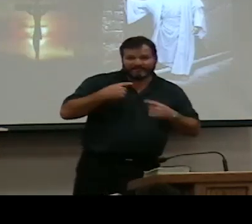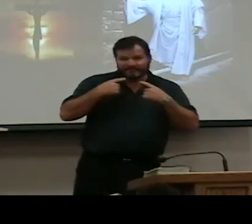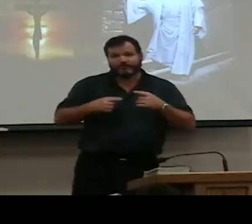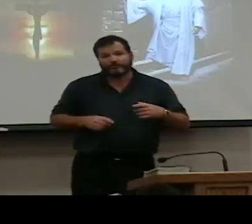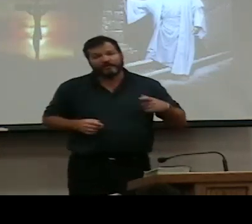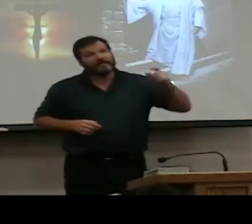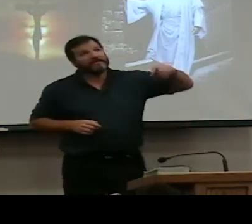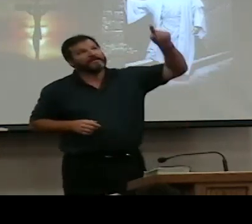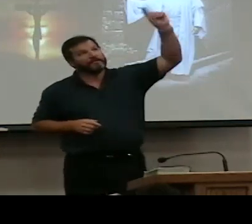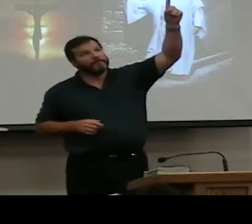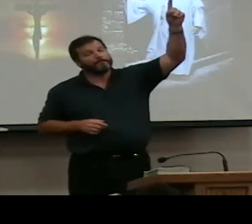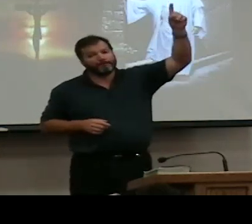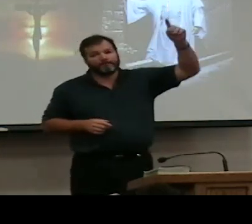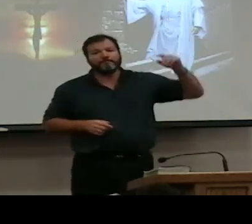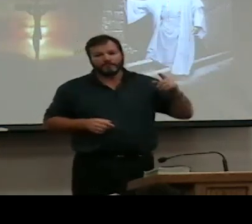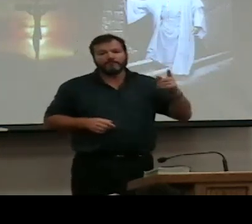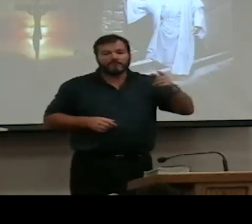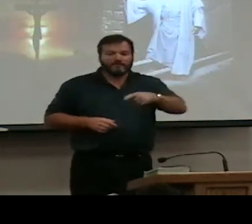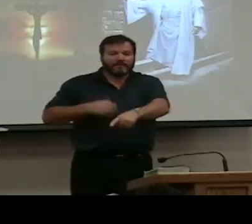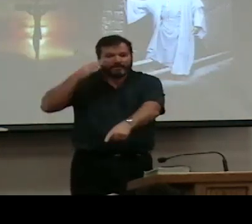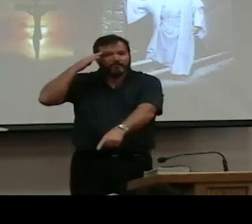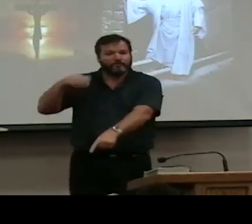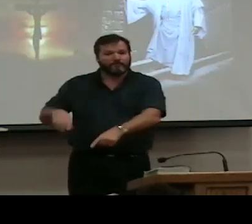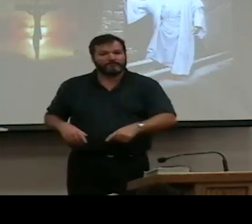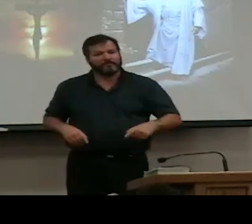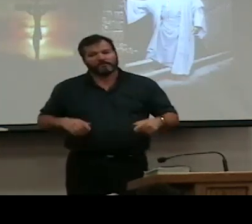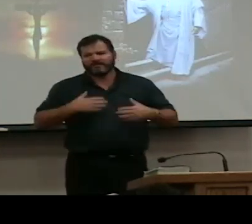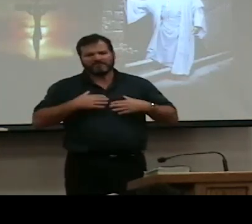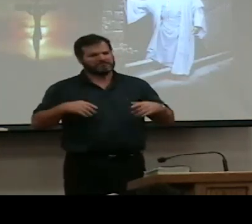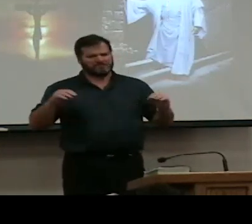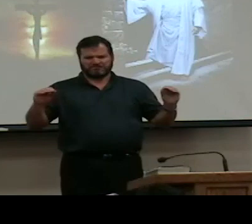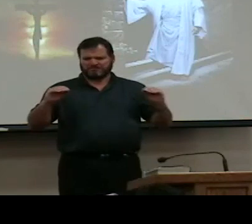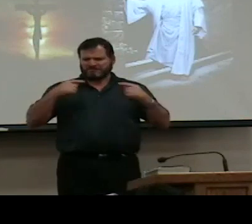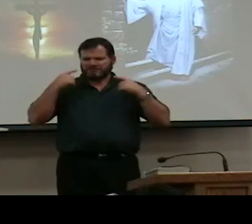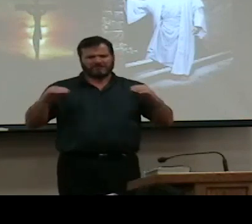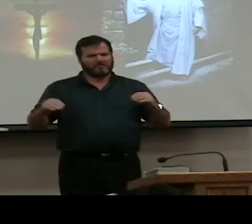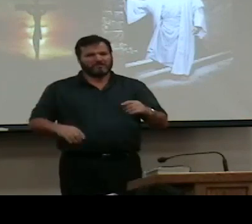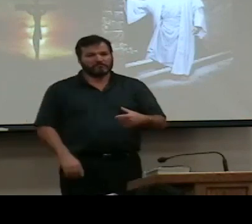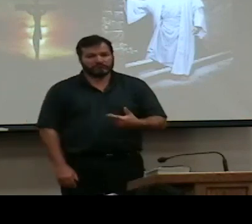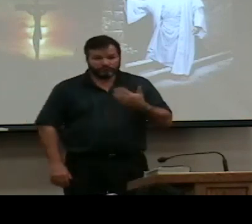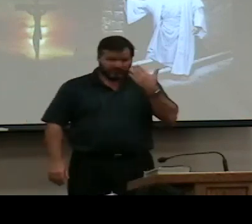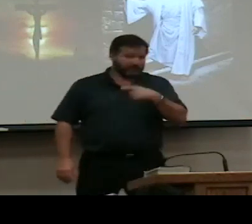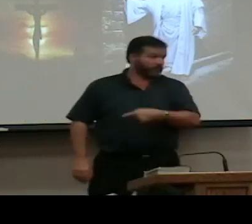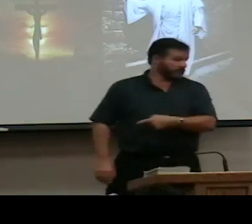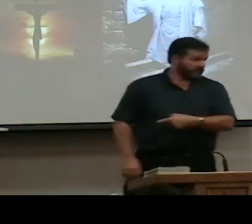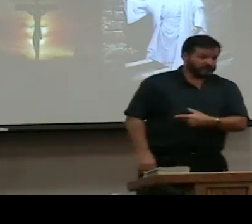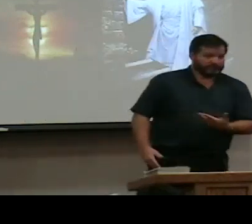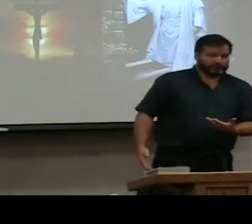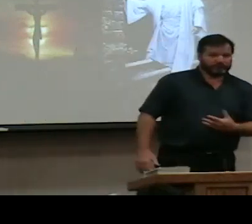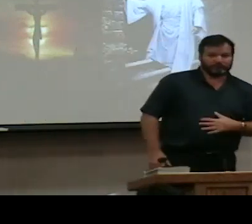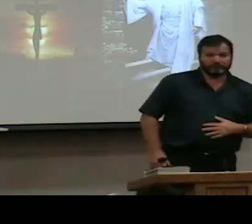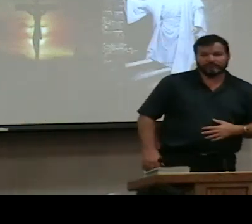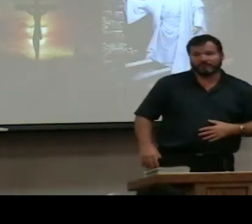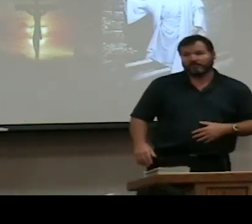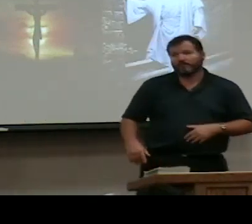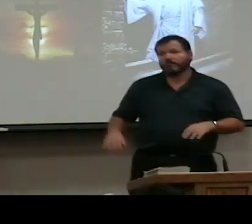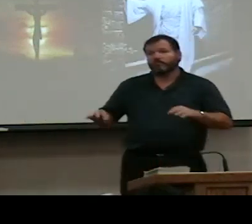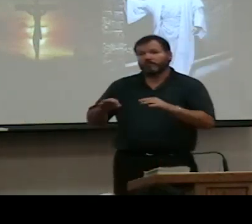you belong to him. It's just I know him. And God looks, I don't see any sin.